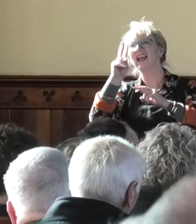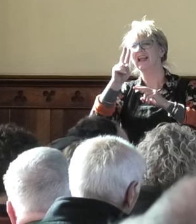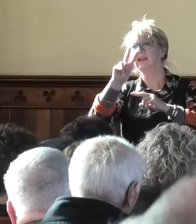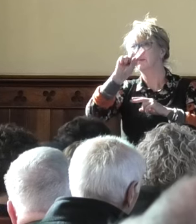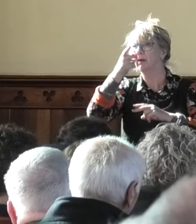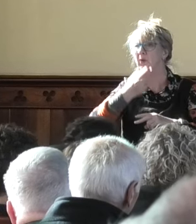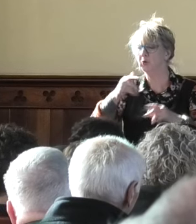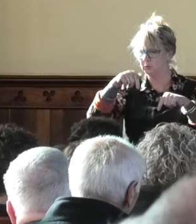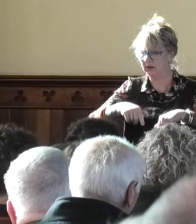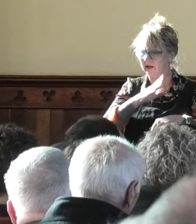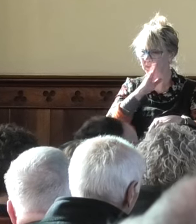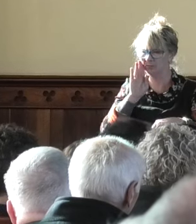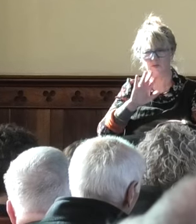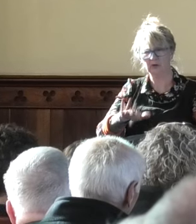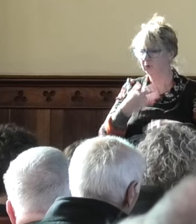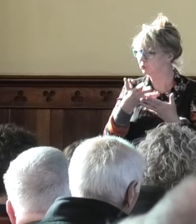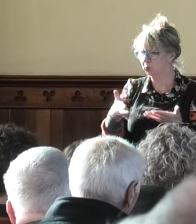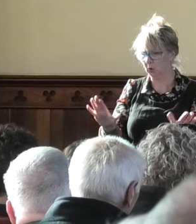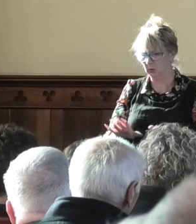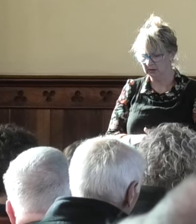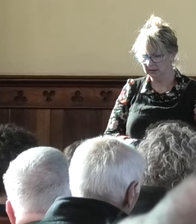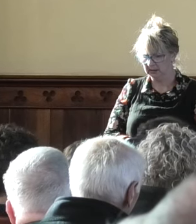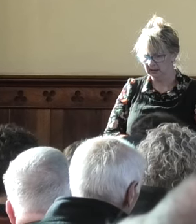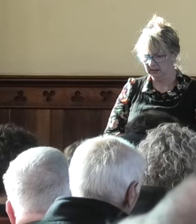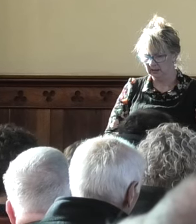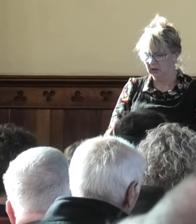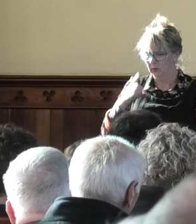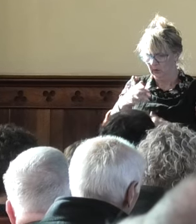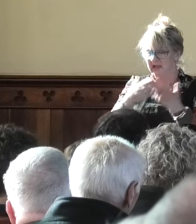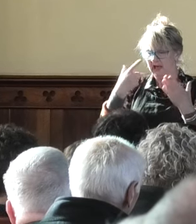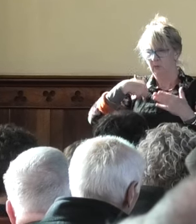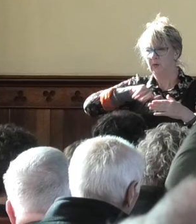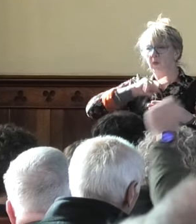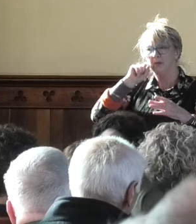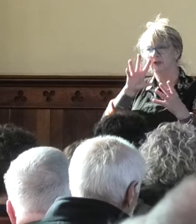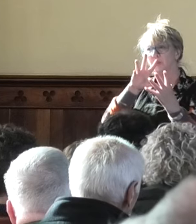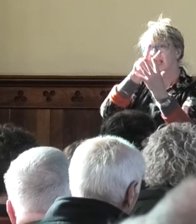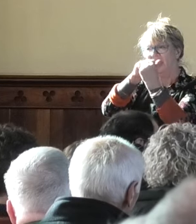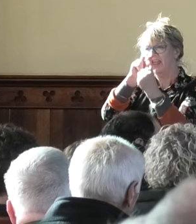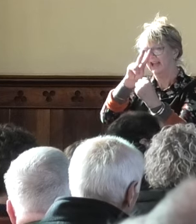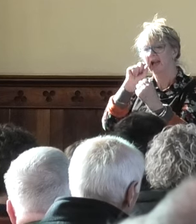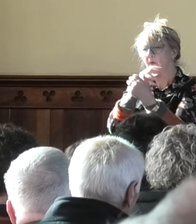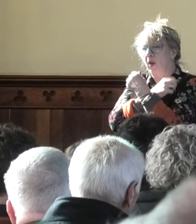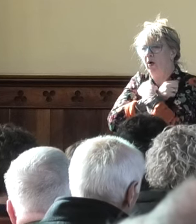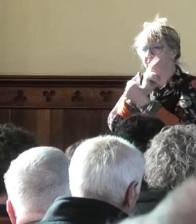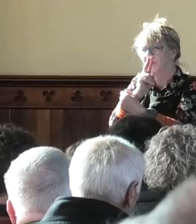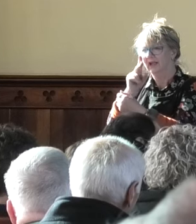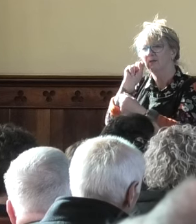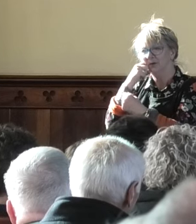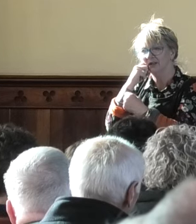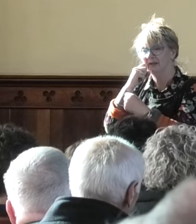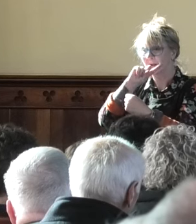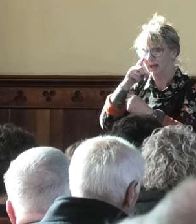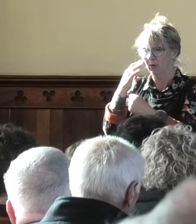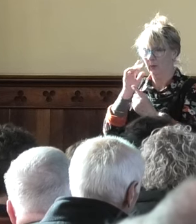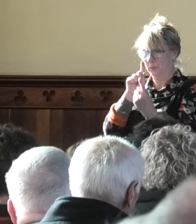here. We miss you, and we don't want you gone. One day we will be together, and I will hold you once more. Until we